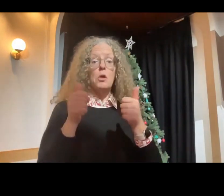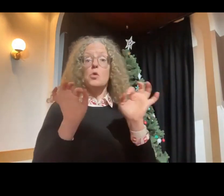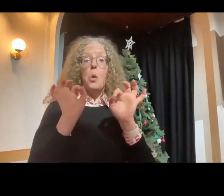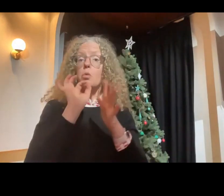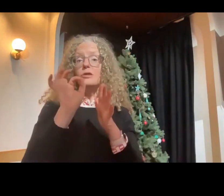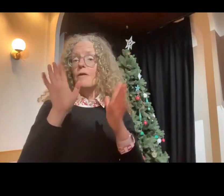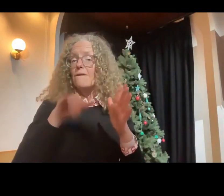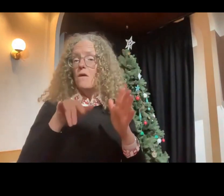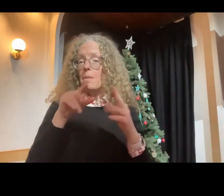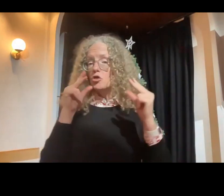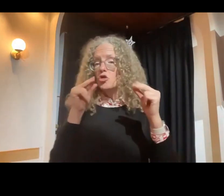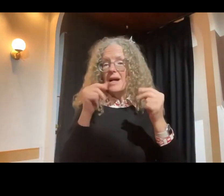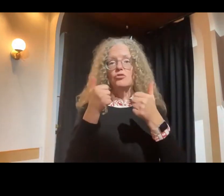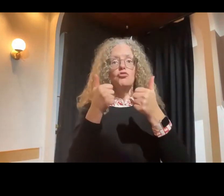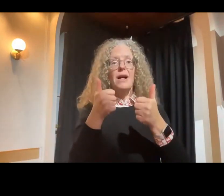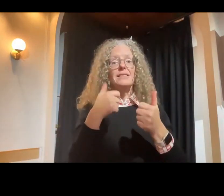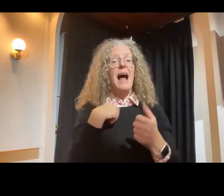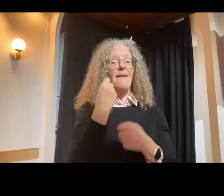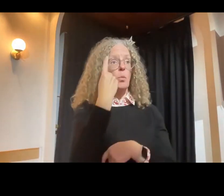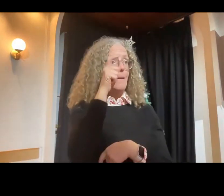There's no more questions in the chat?